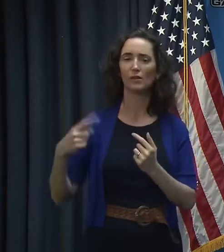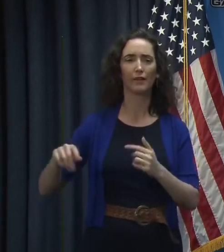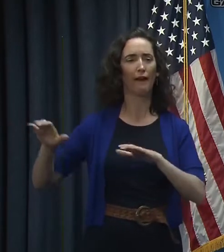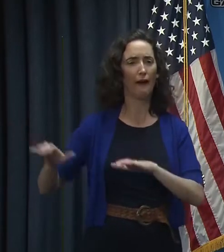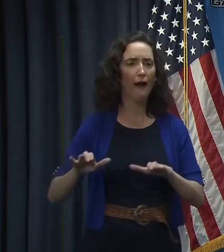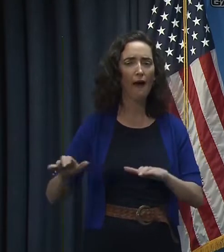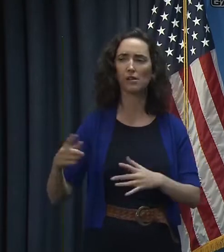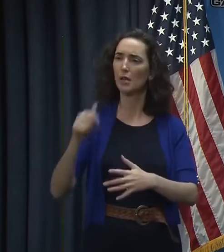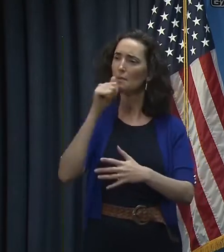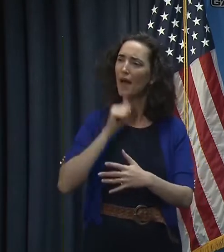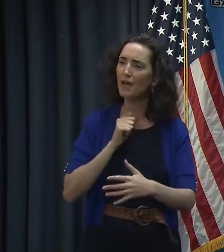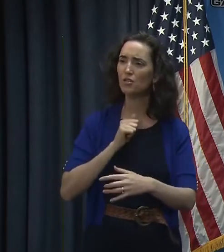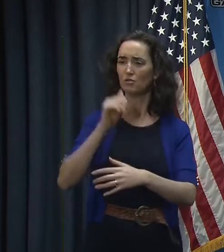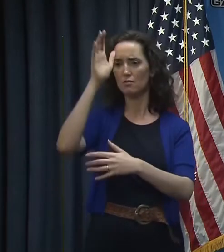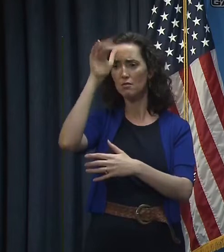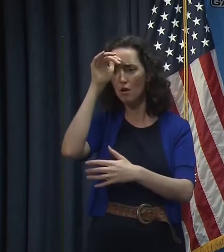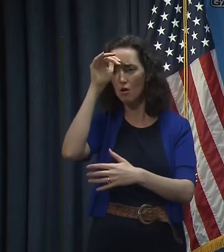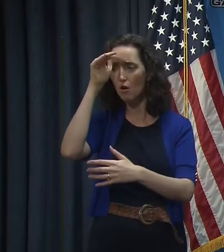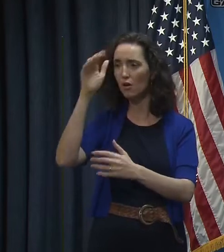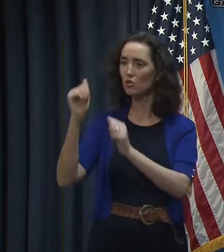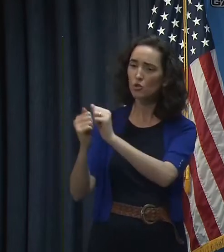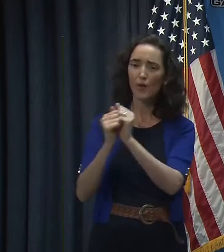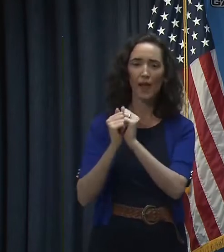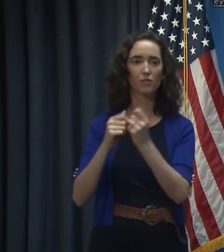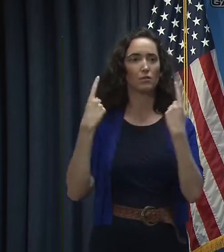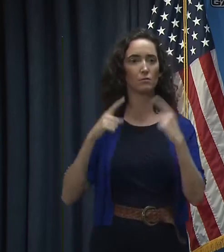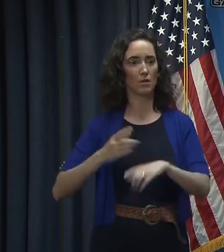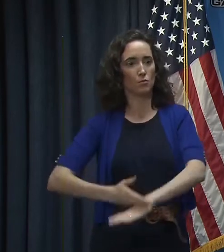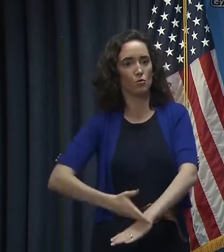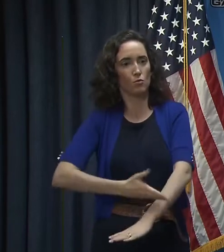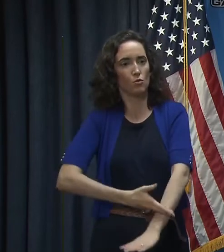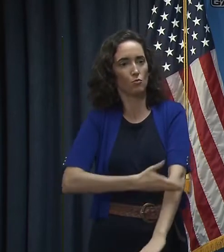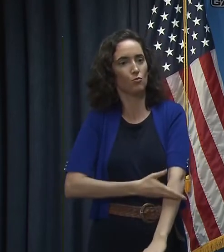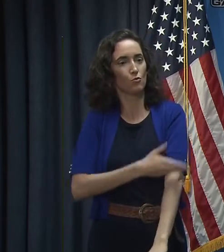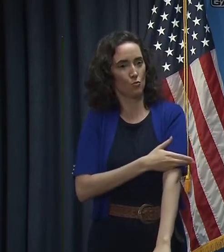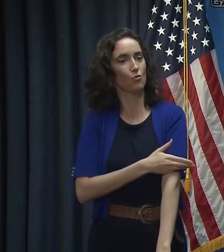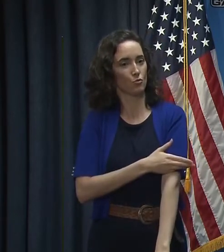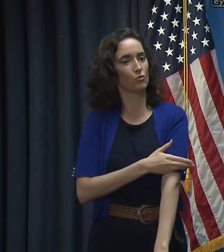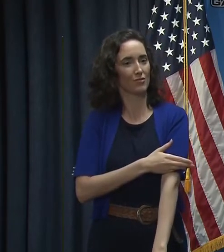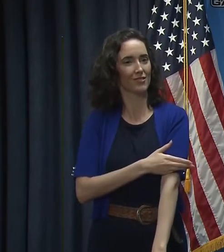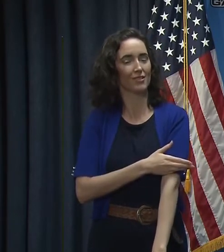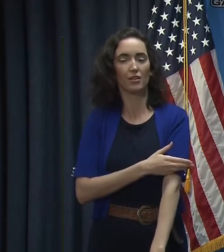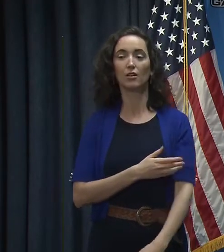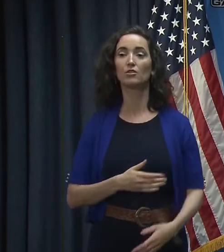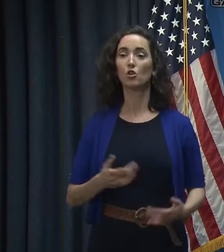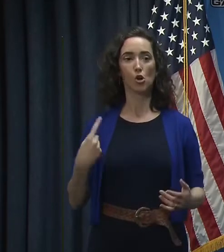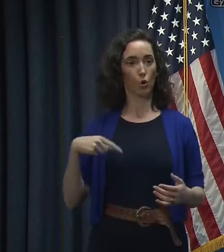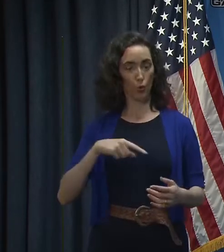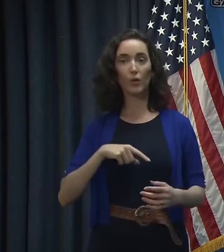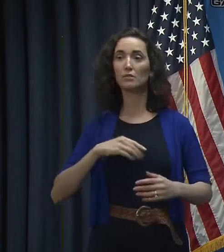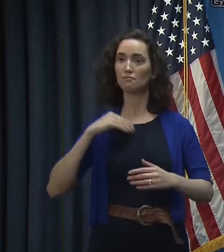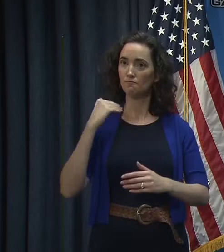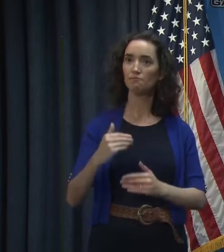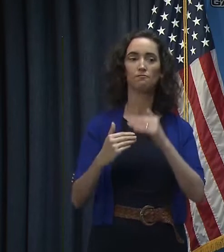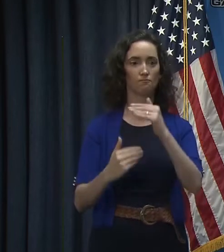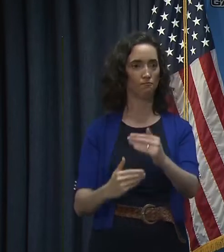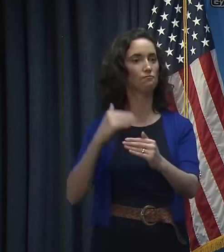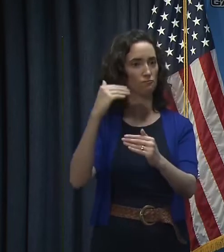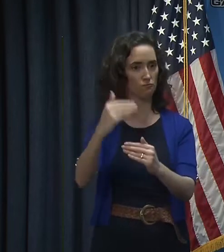we've been able to make substantial progress. We are moving in the right direction. And by taking